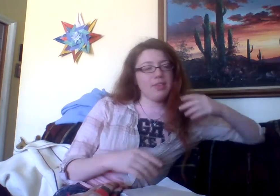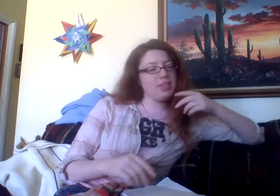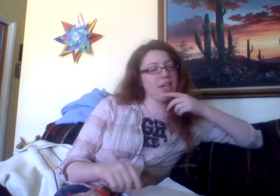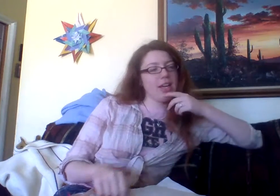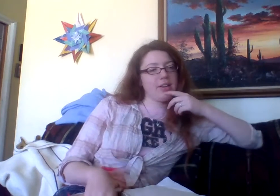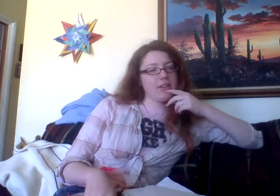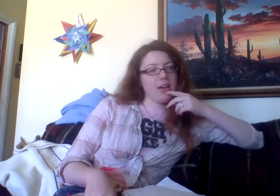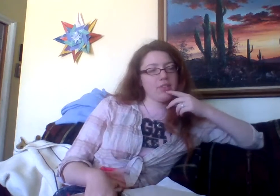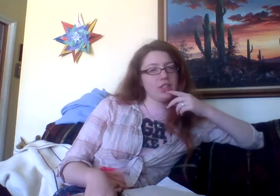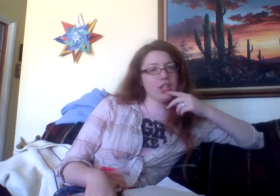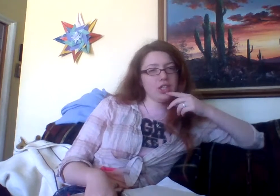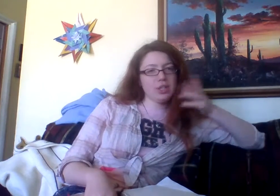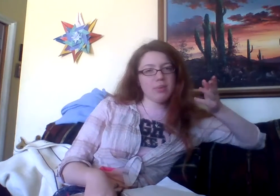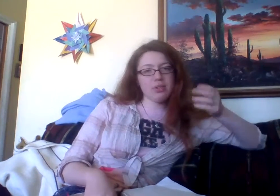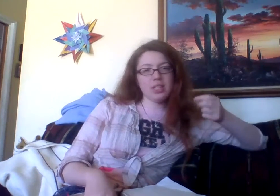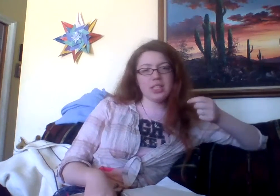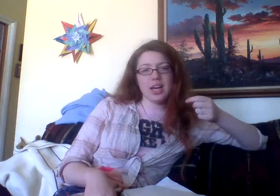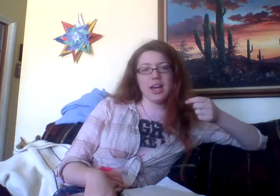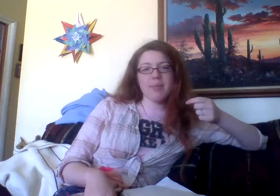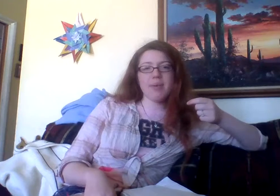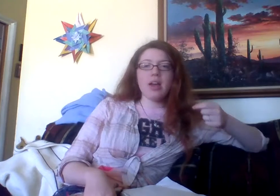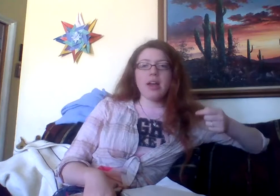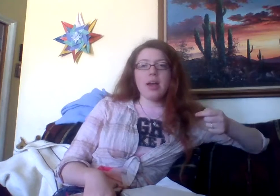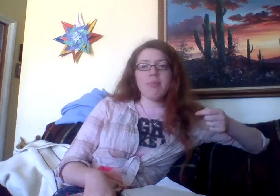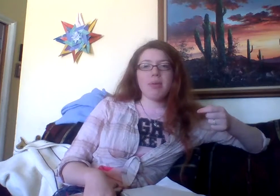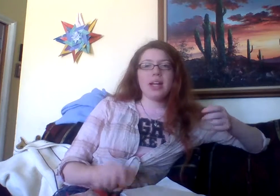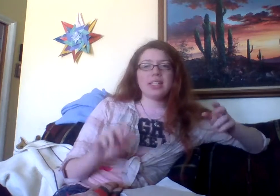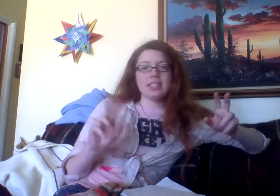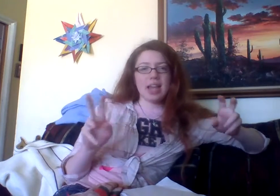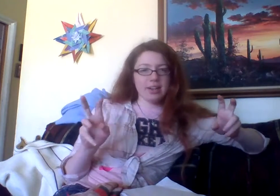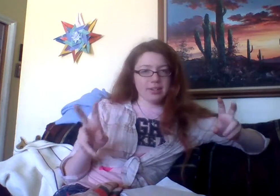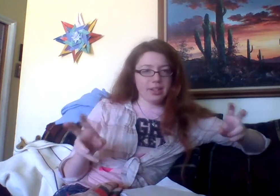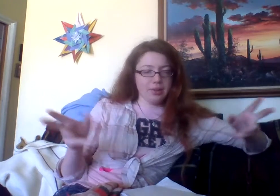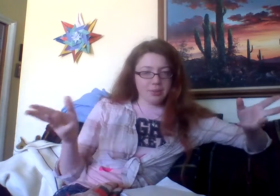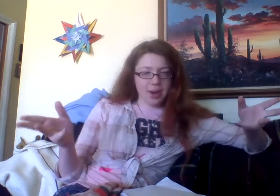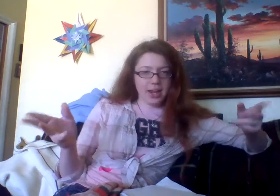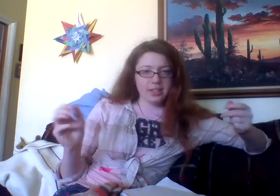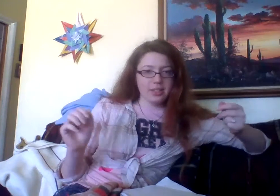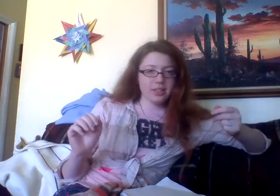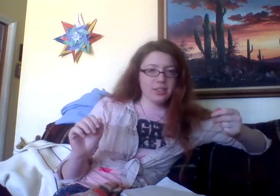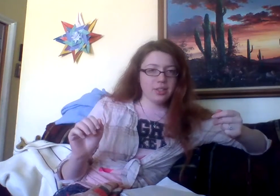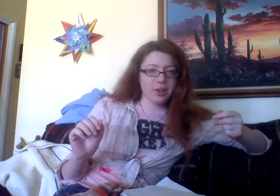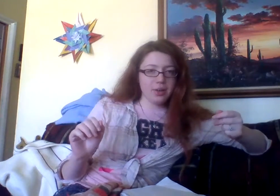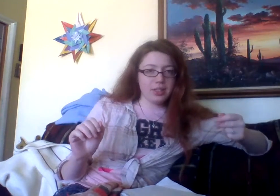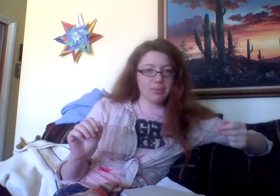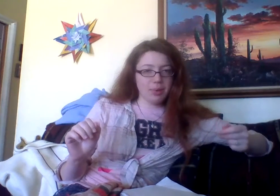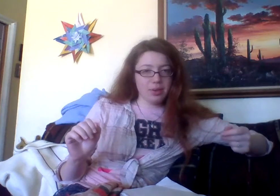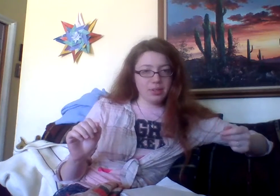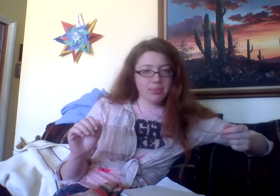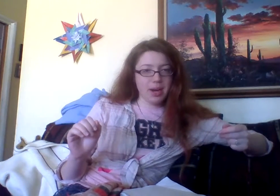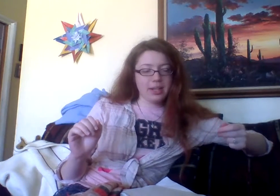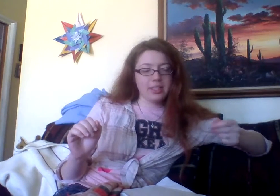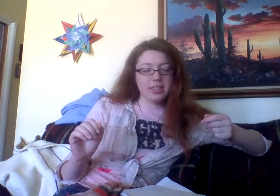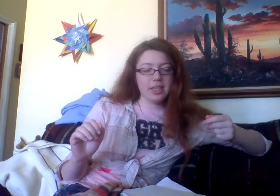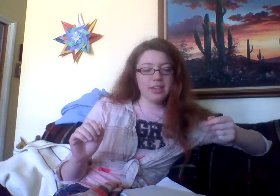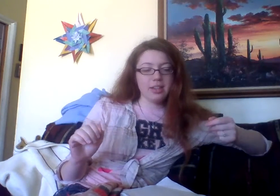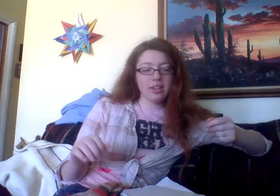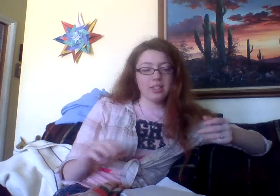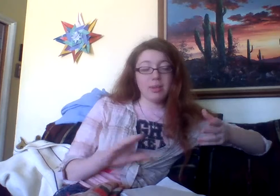would say, in conversation most of the time, but it's technically correct, so it's important to practice it, especially